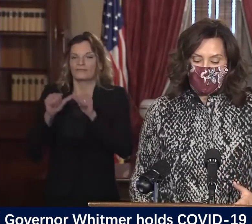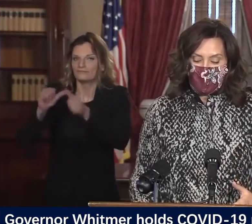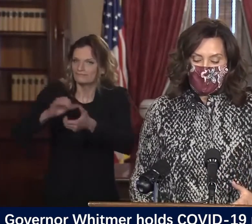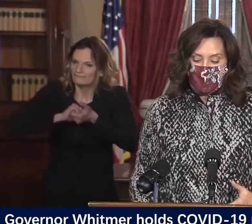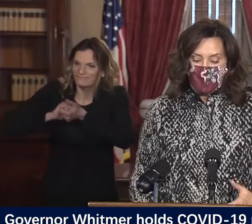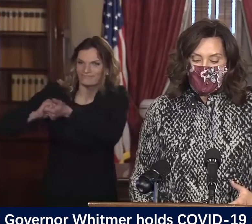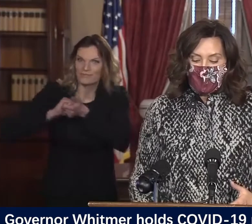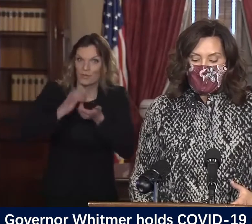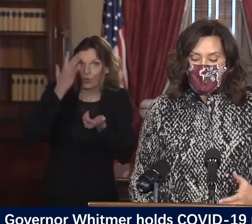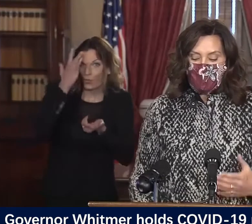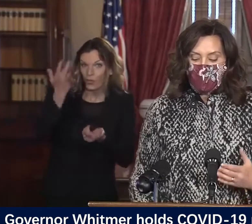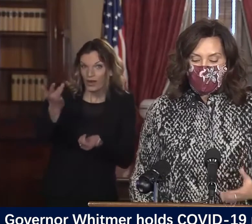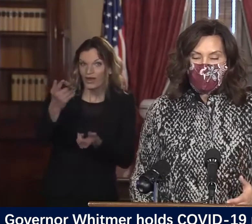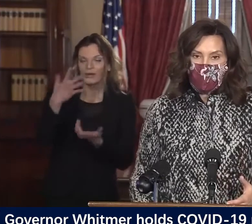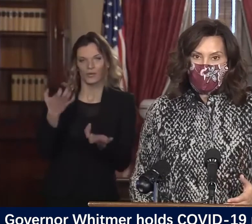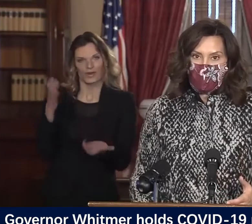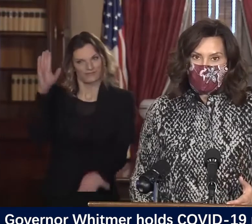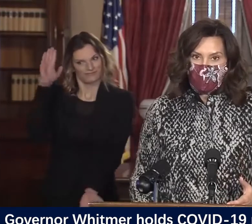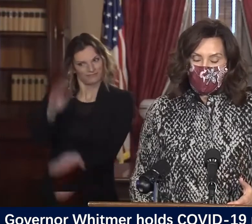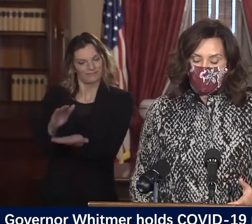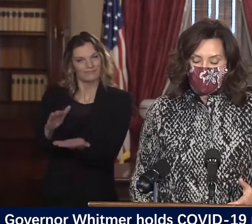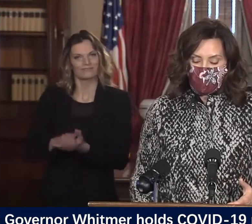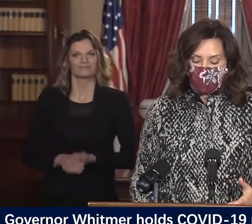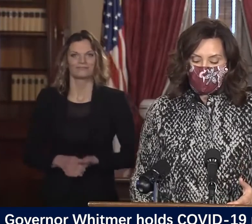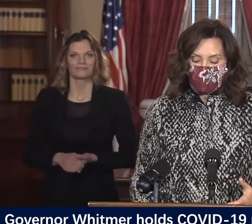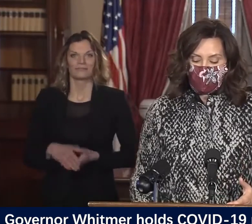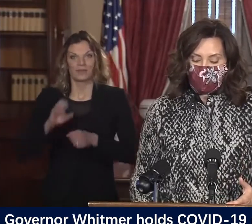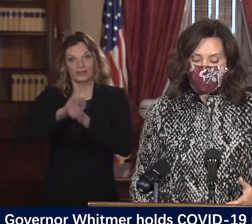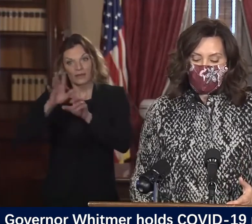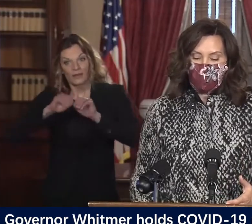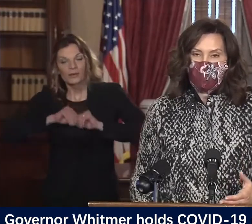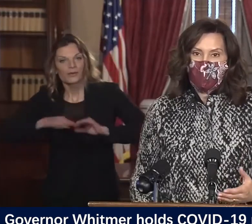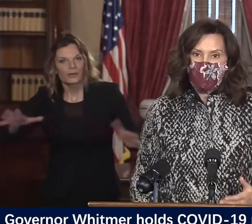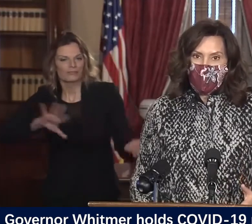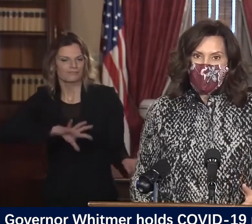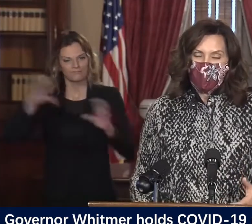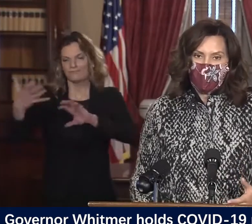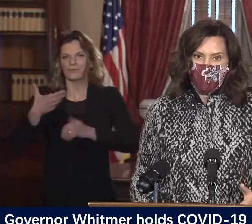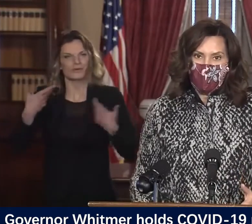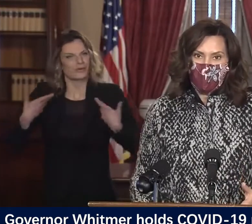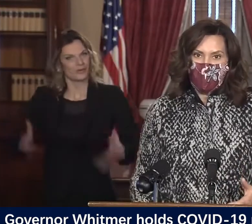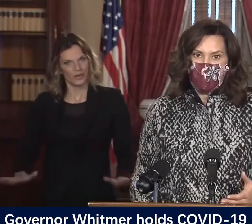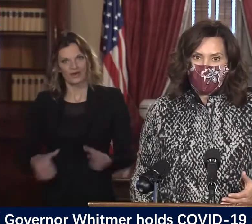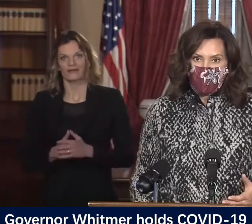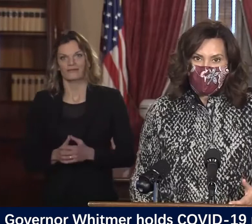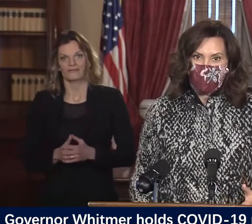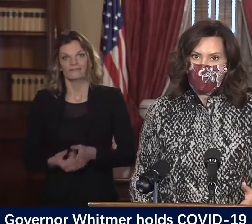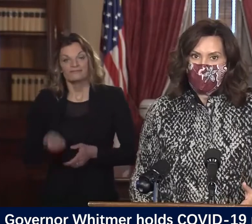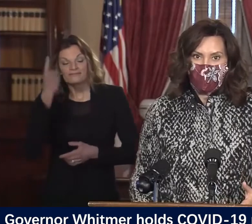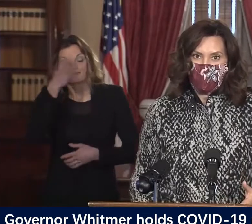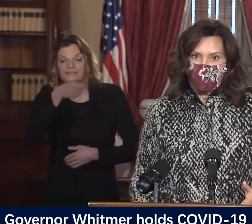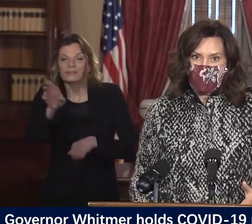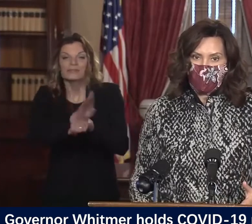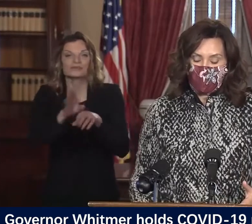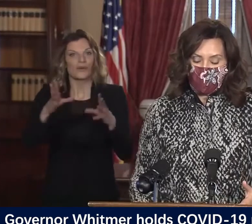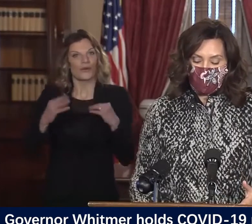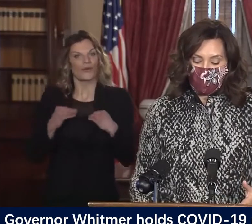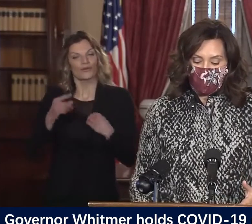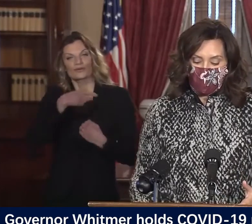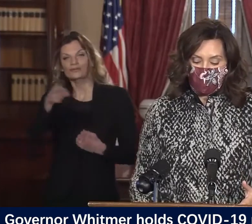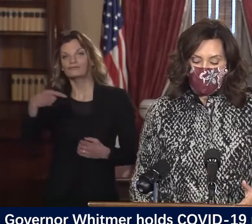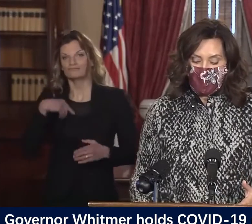together. To our small business owners, I want you to know I understand the